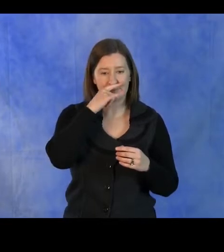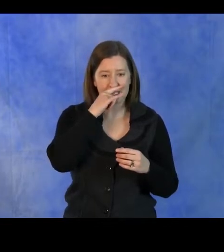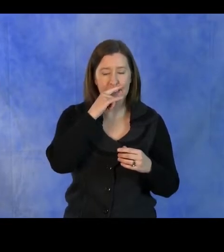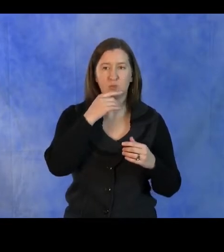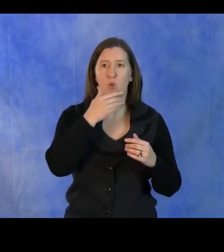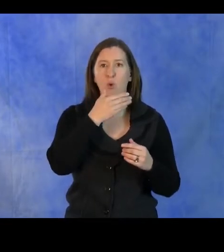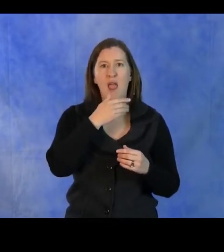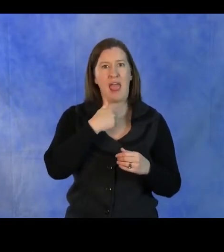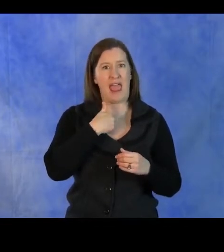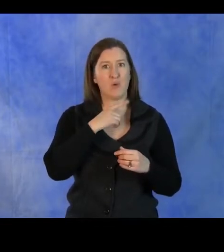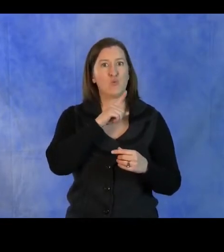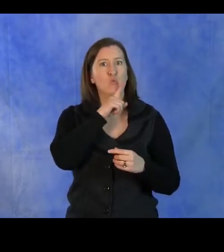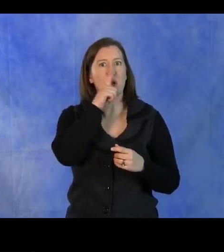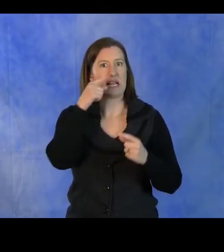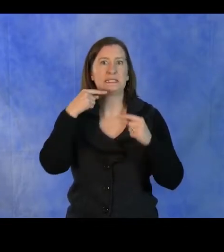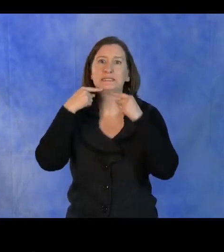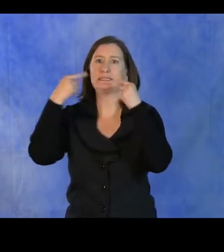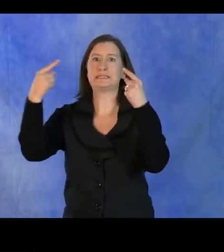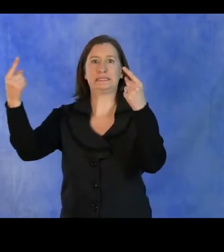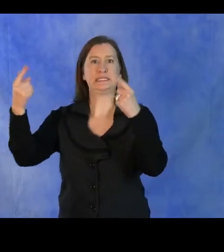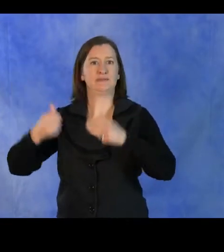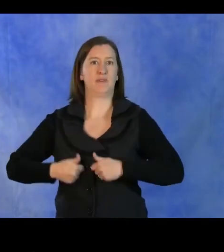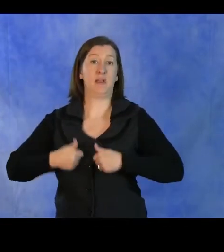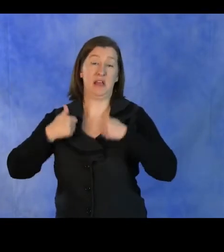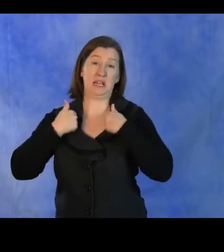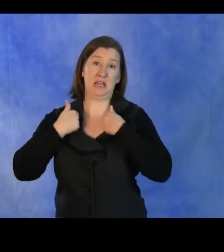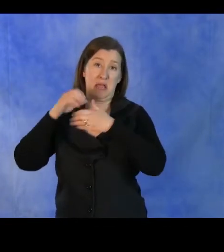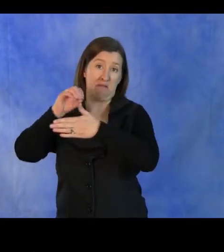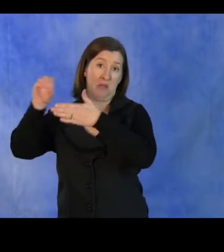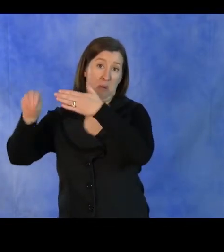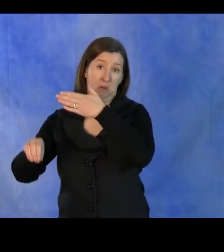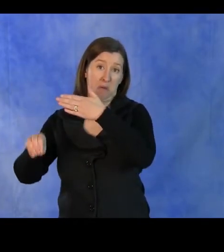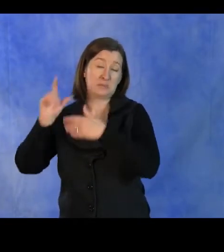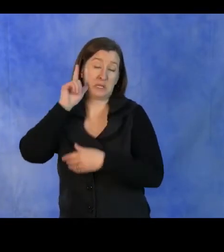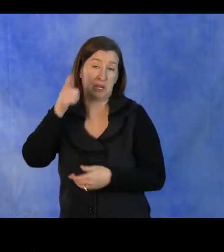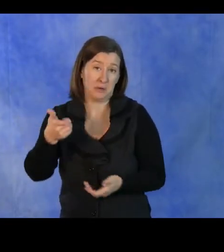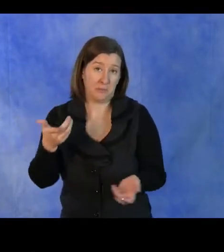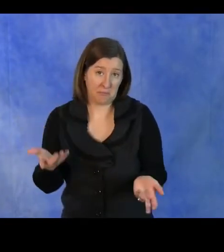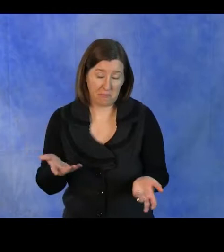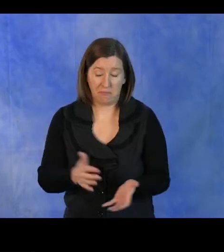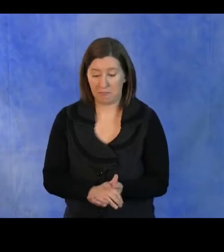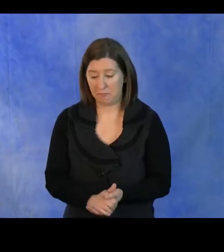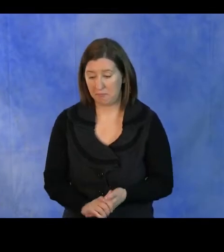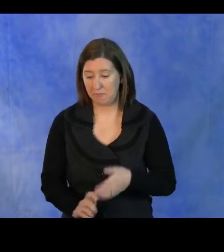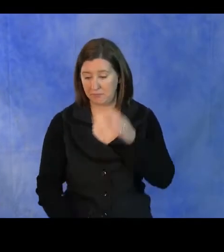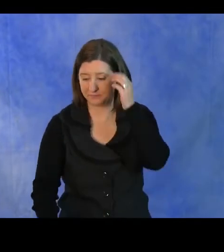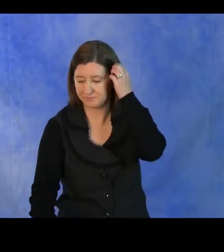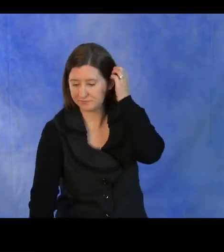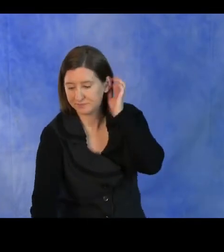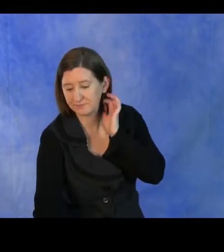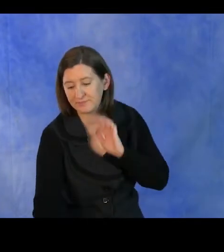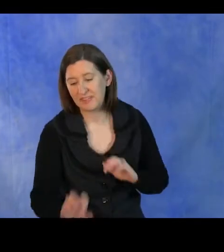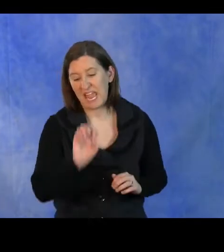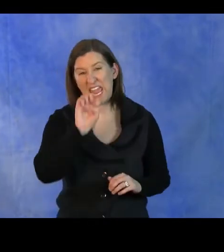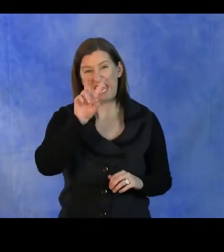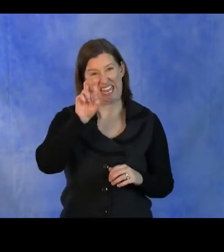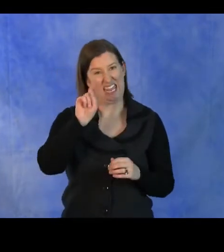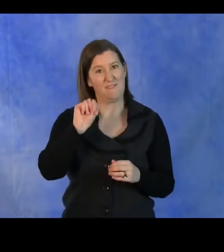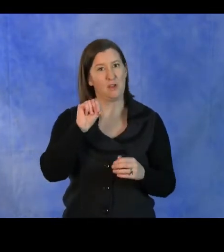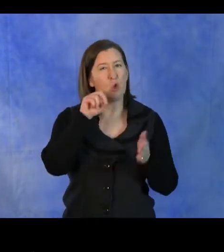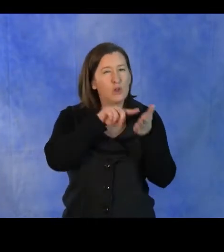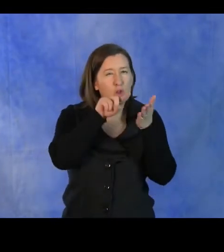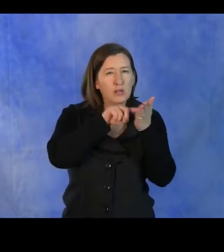They found that those kids were really successful in life, that was the outcome later.